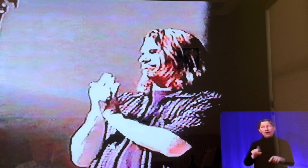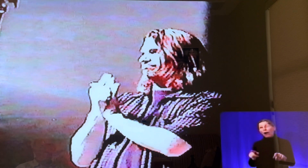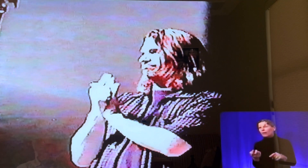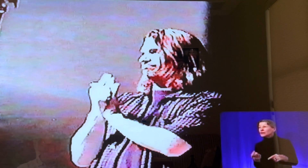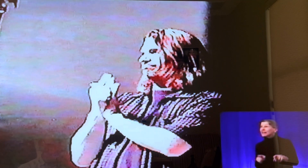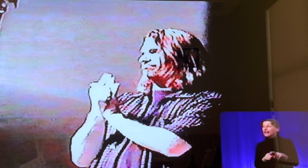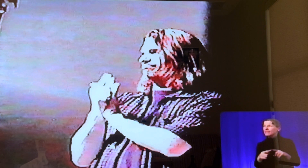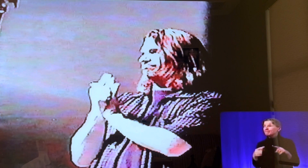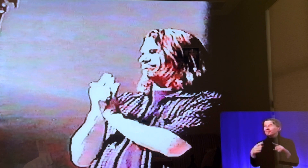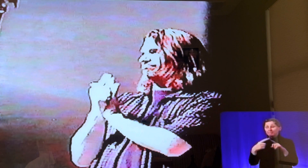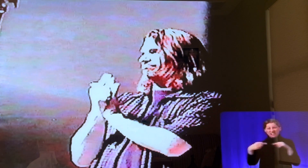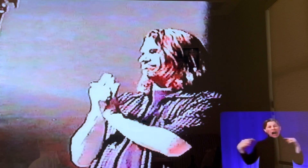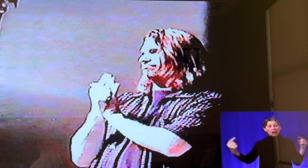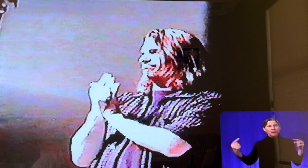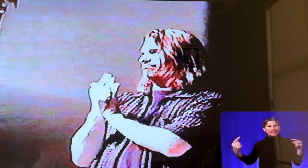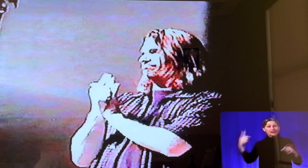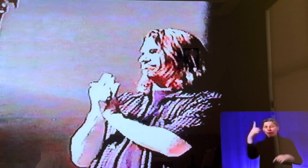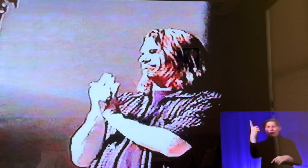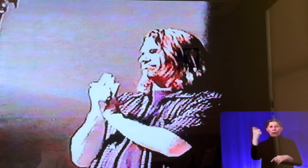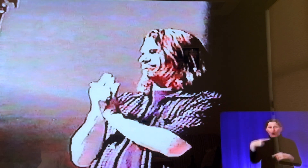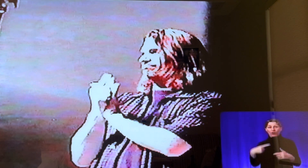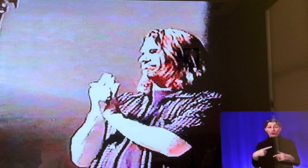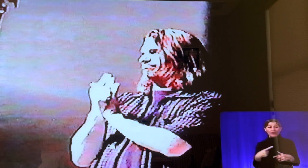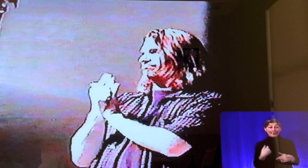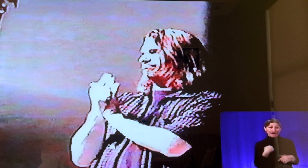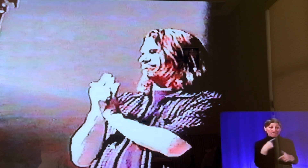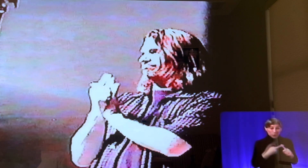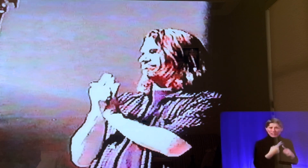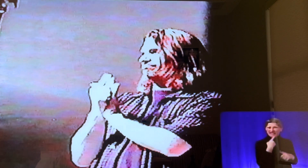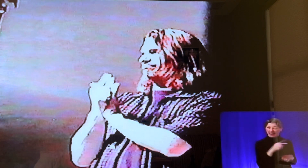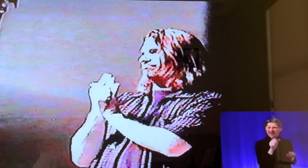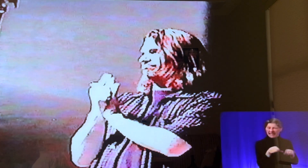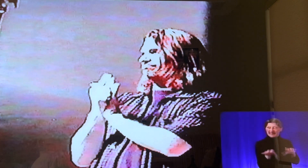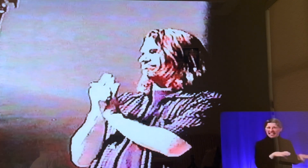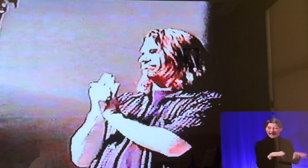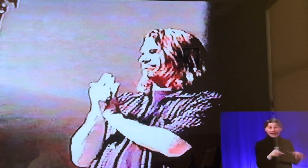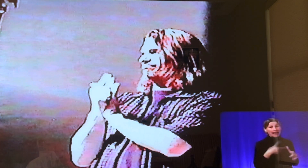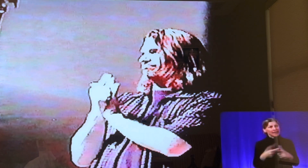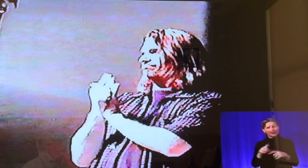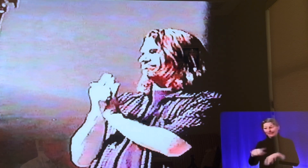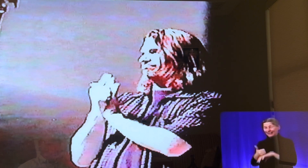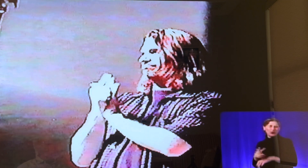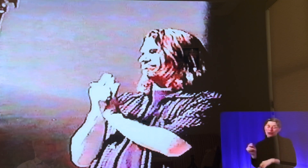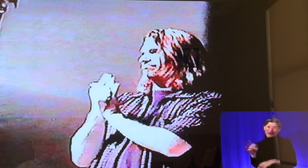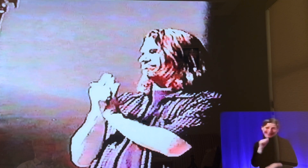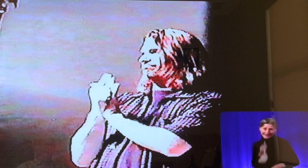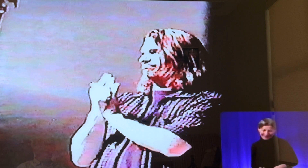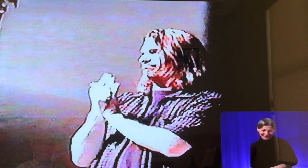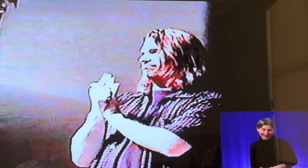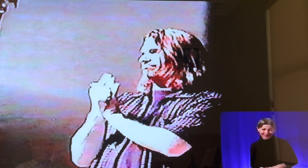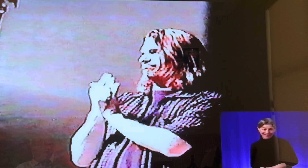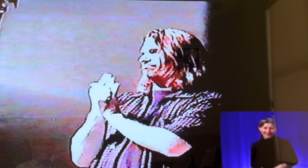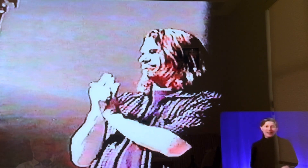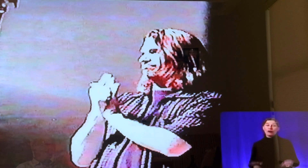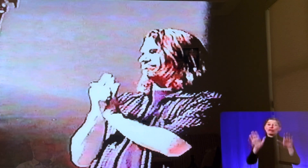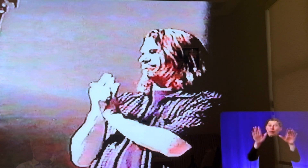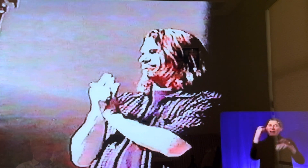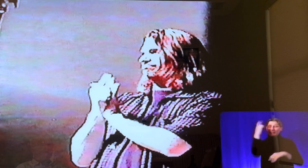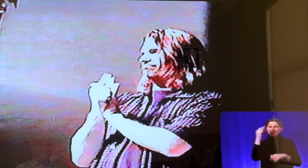contrasting that he's saying they did, and then he's setting it up and saying, no, they didn't. Great reason to remember that you have to